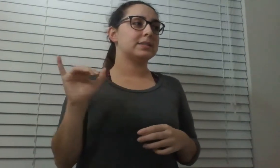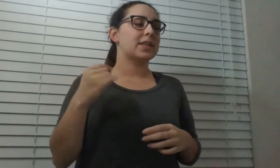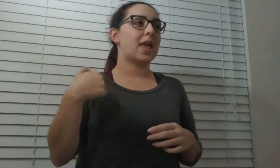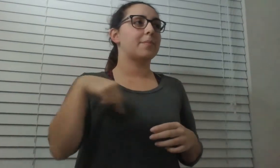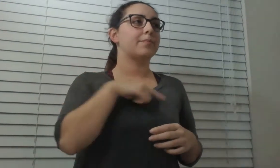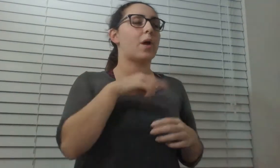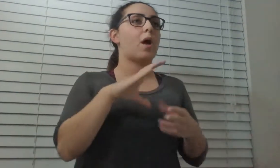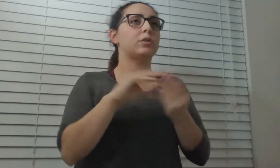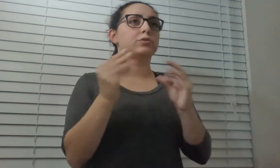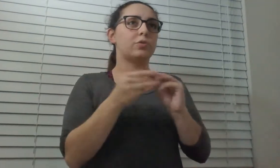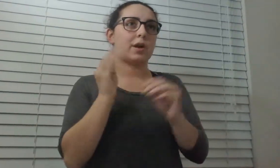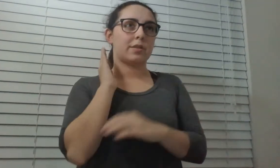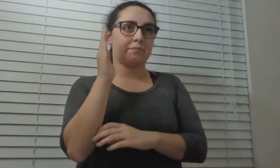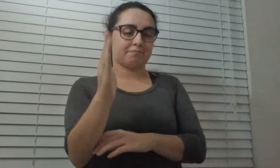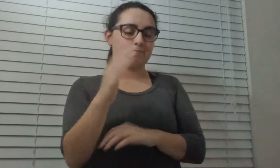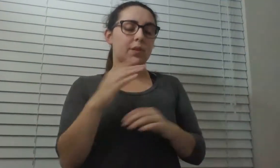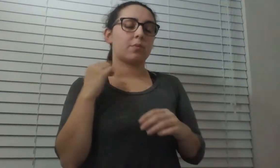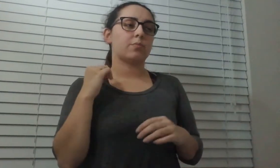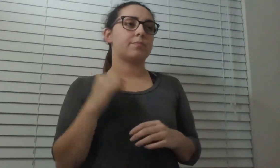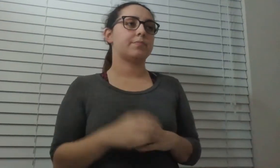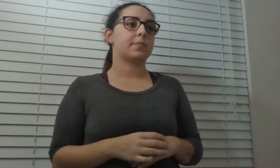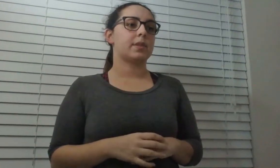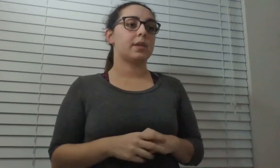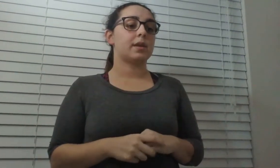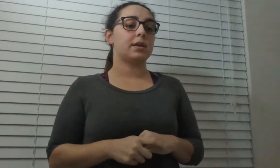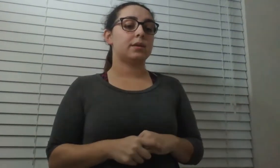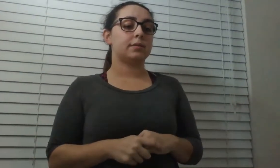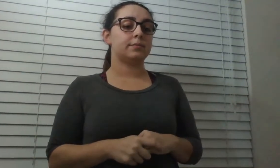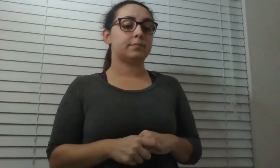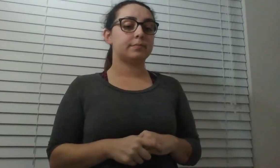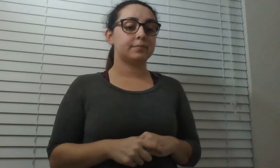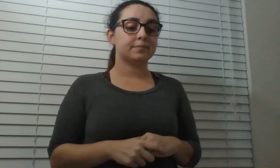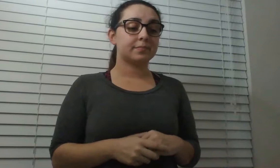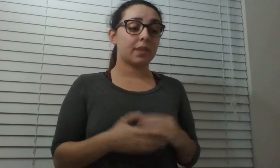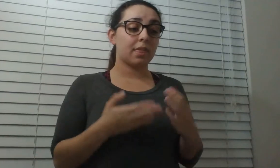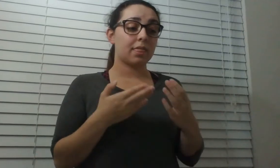In each of these stories, there is a thing, and the thing beckons. Or not.